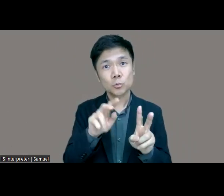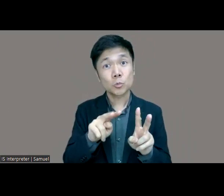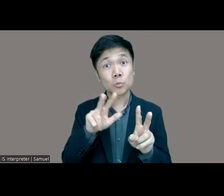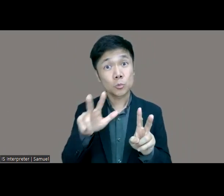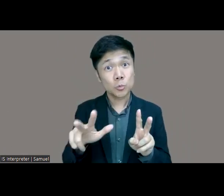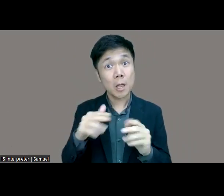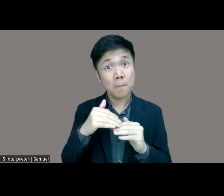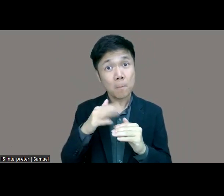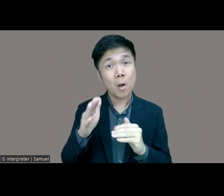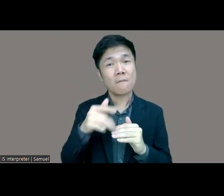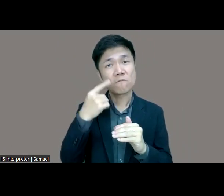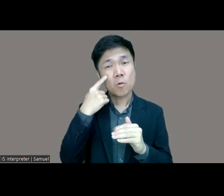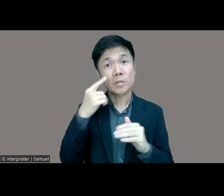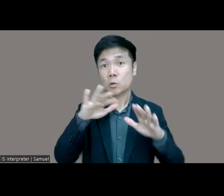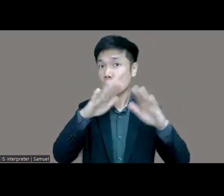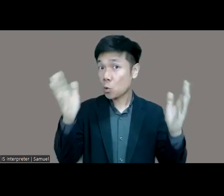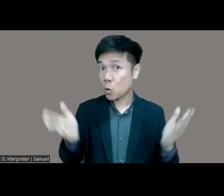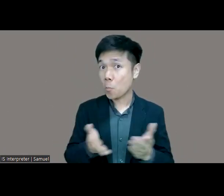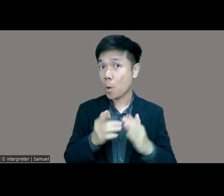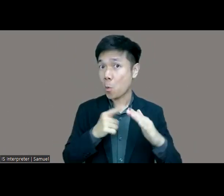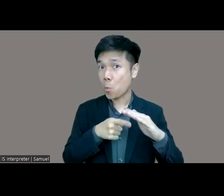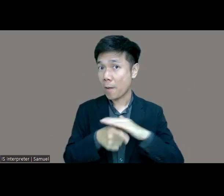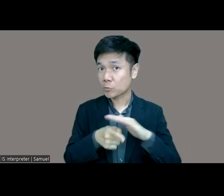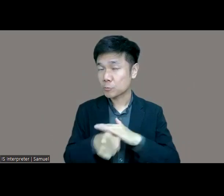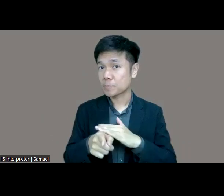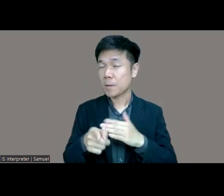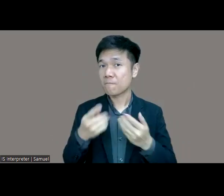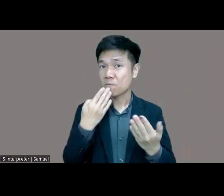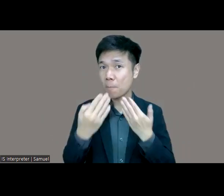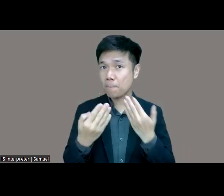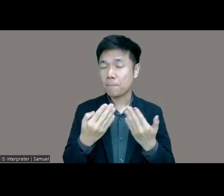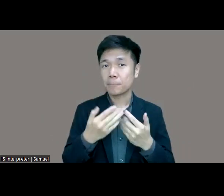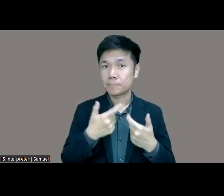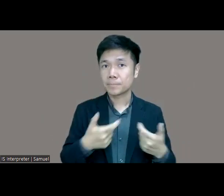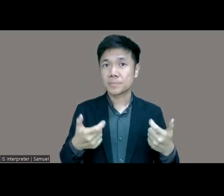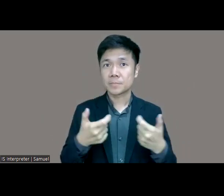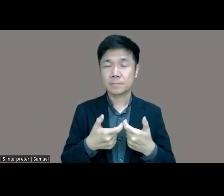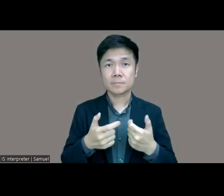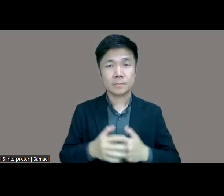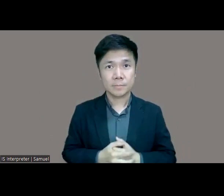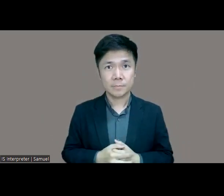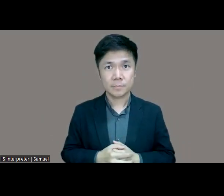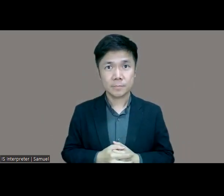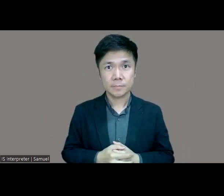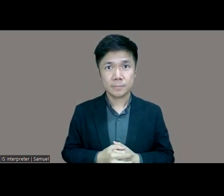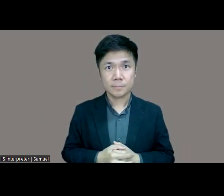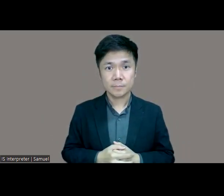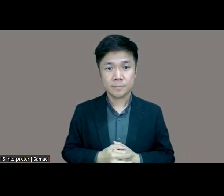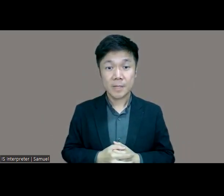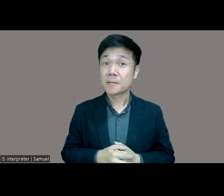Global Refugee Forum, and we talked quite a bit about pledges, but we will definitely meet. So stay tuned for